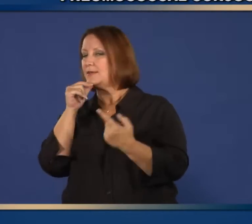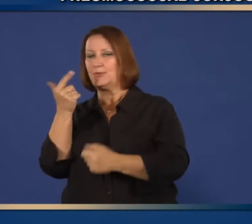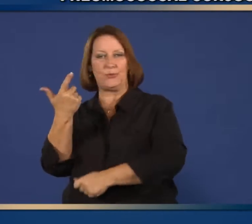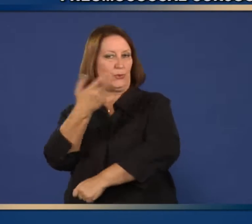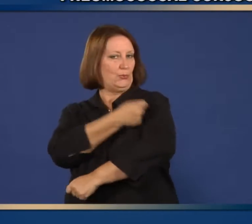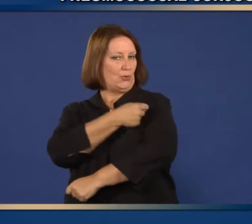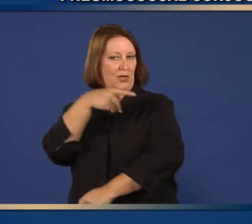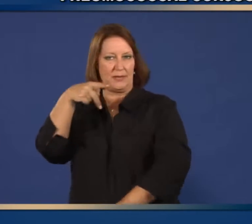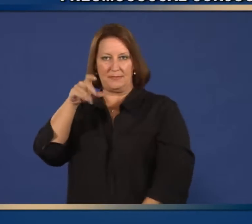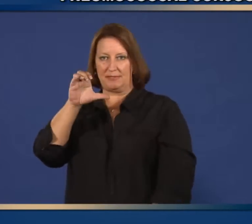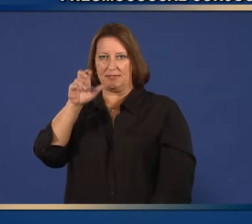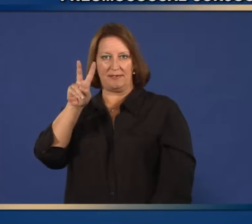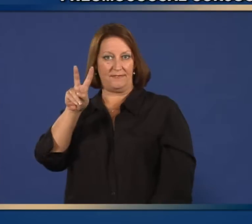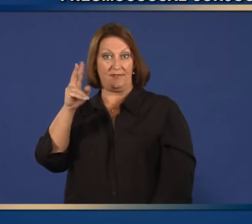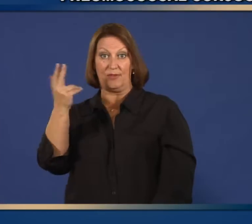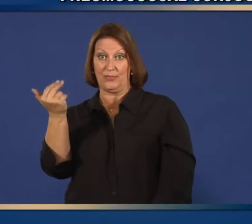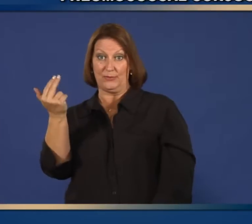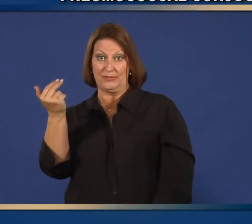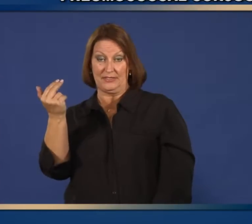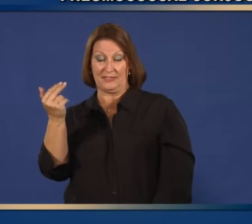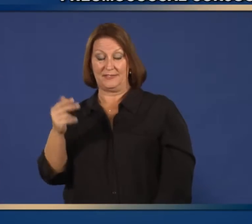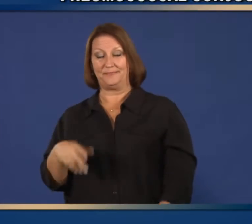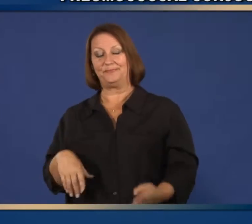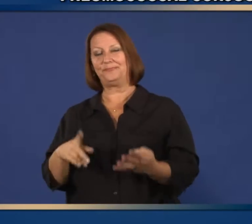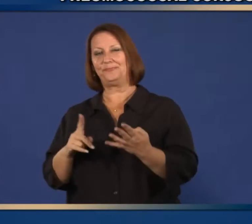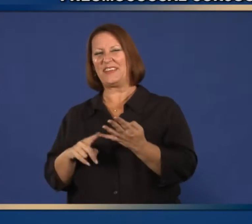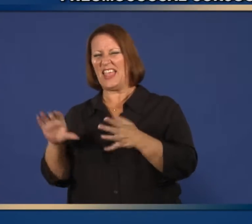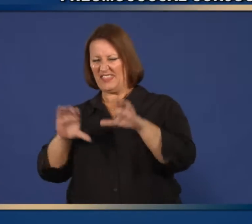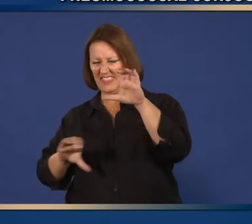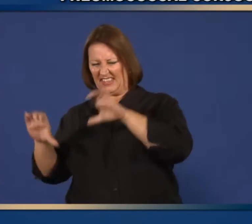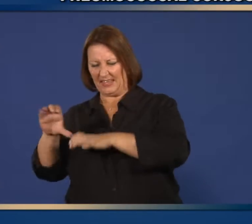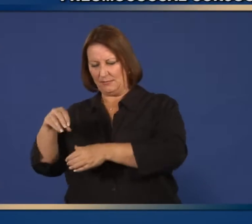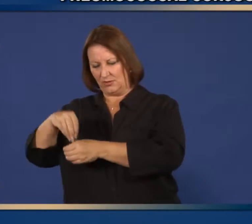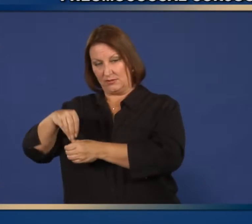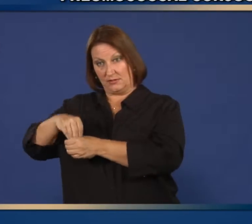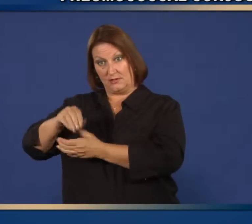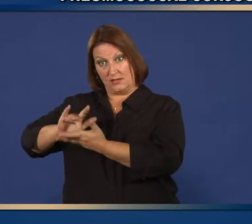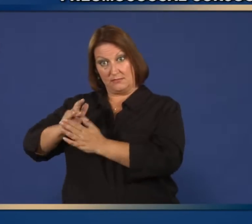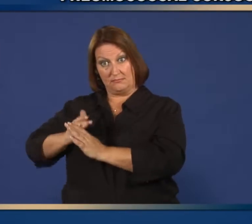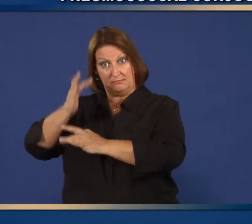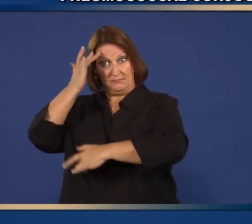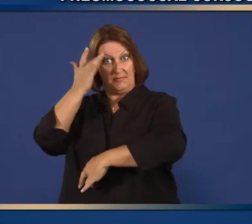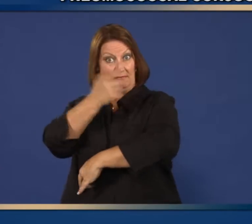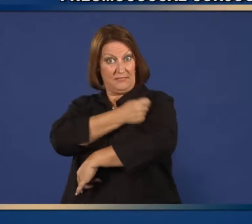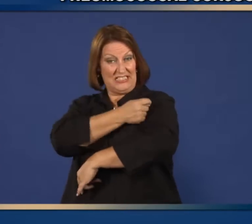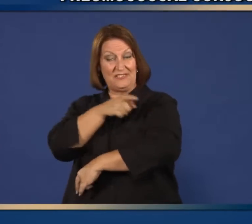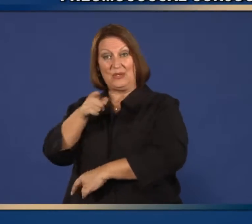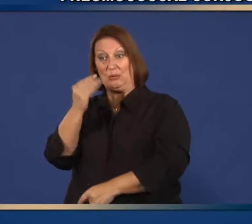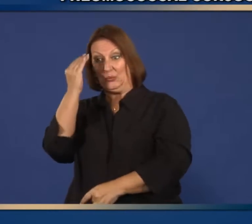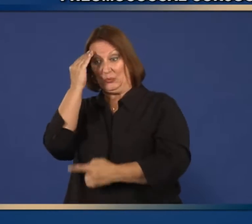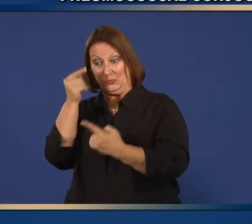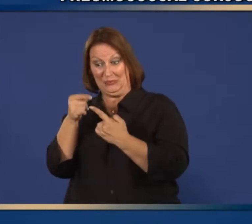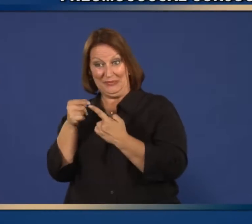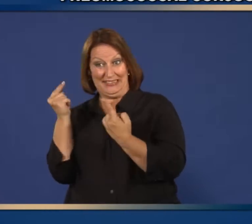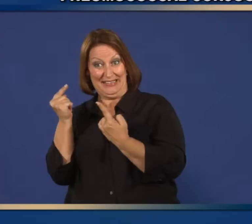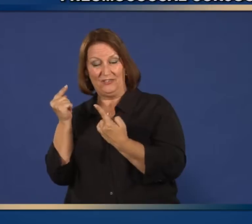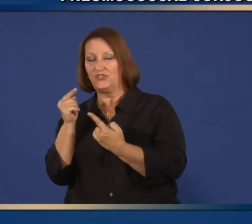Children who are known to have a severe allergy to any component of PCV7